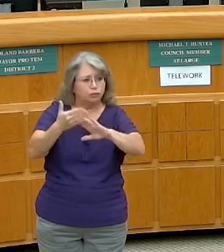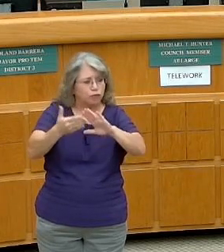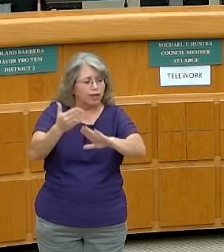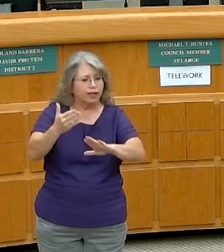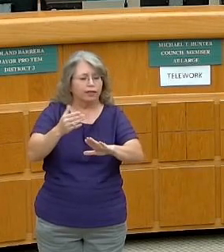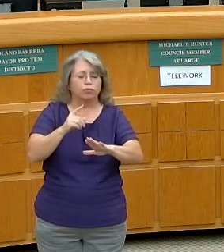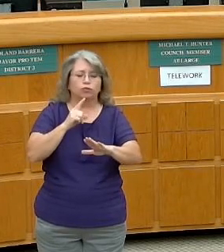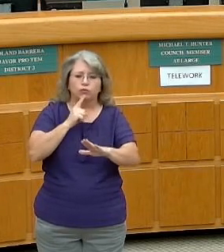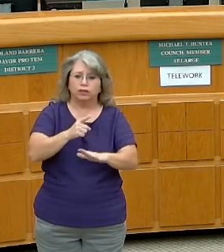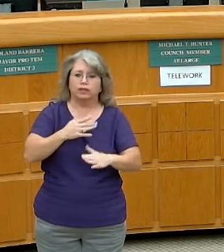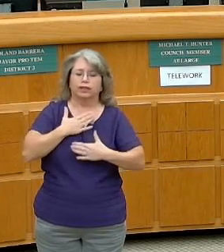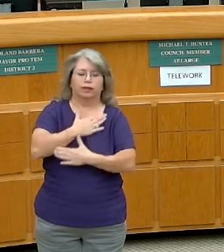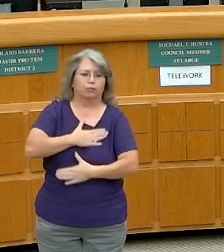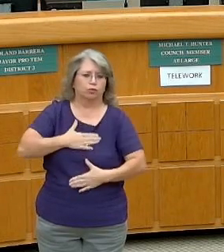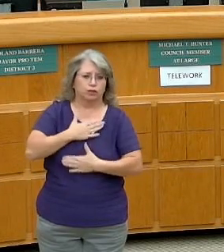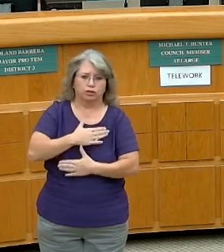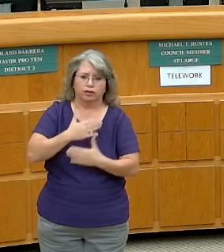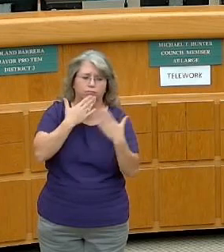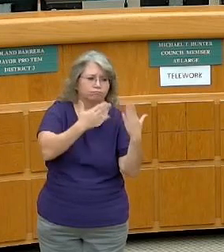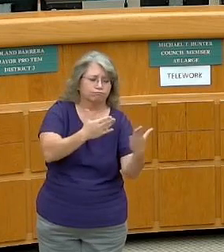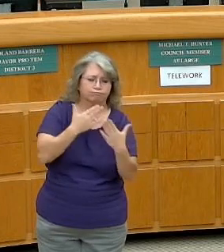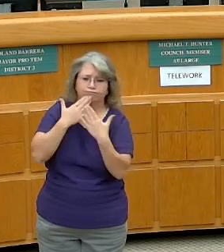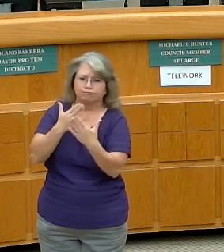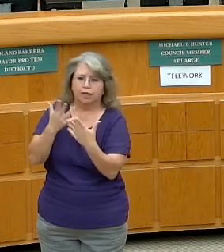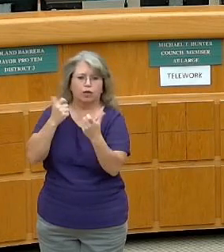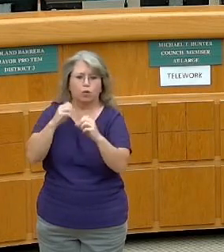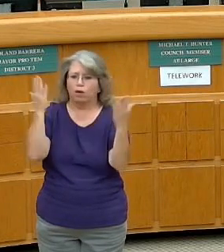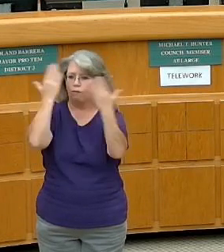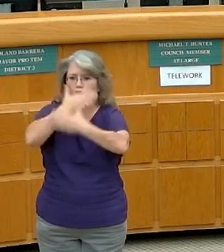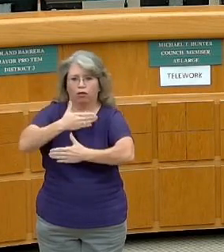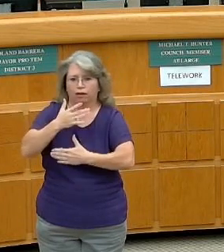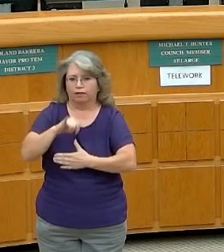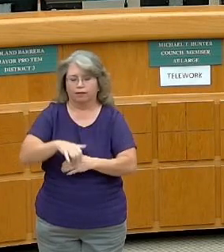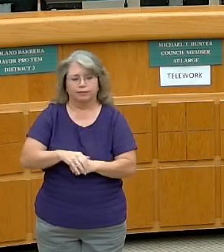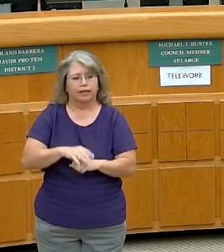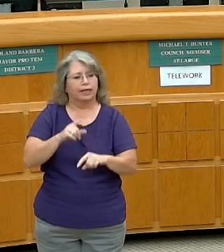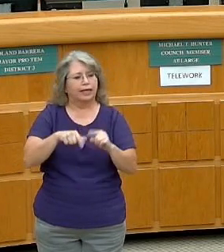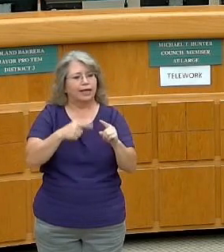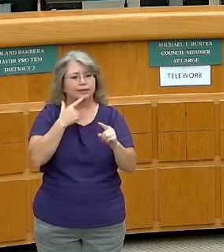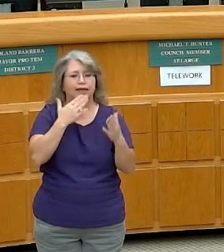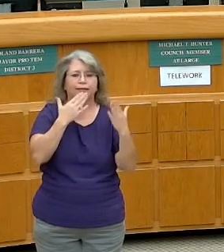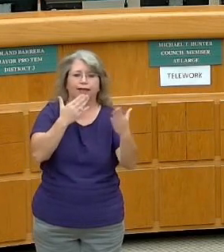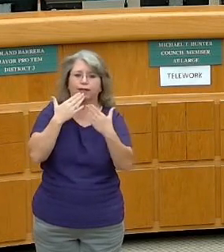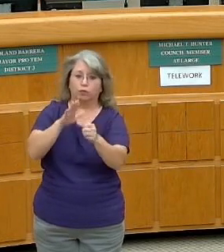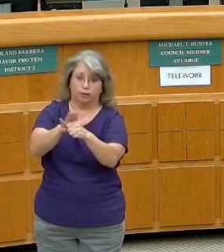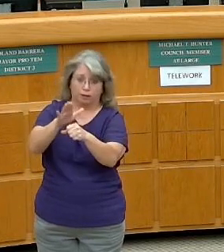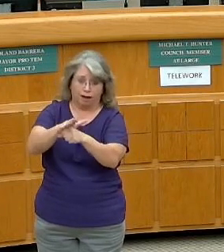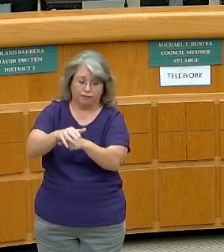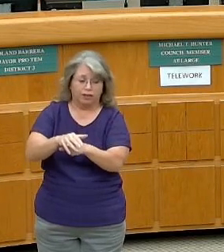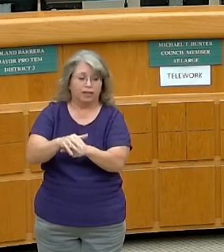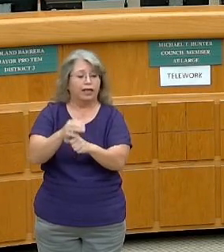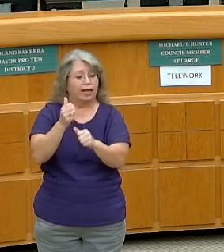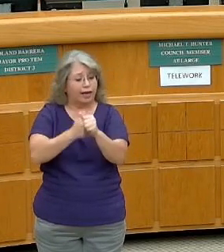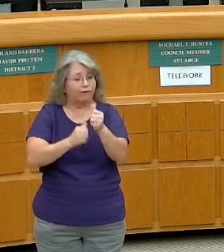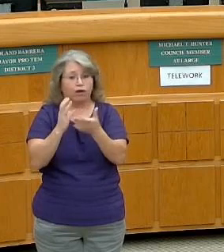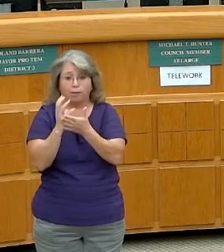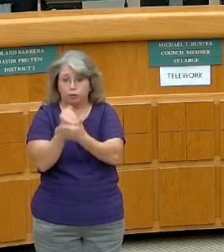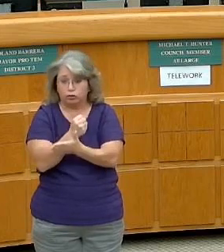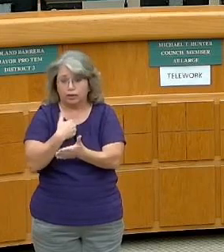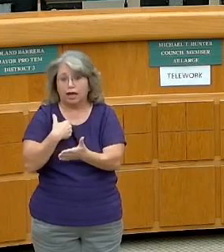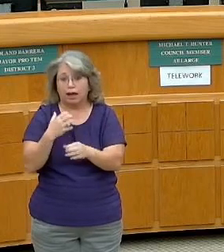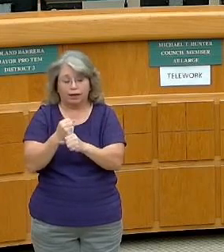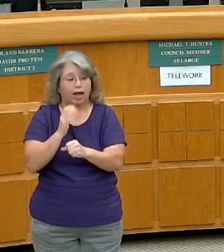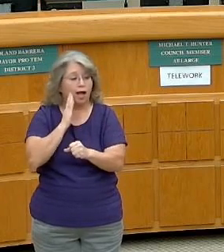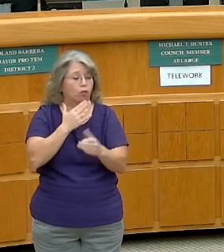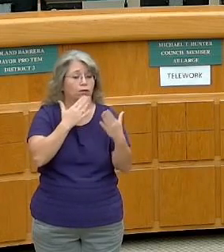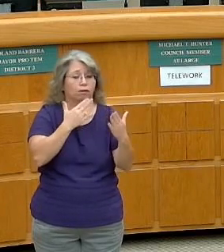great appreciation, and we don't want to overlook them. And we can't say thank you enough. So every chance I get, I'm going to say thank you to those